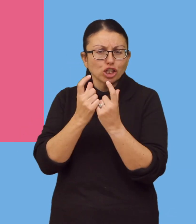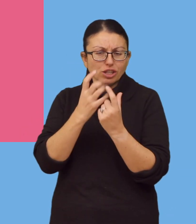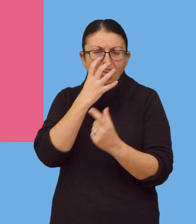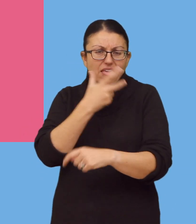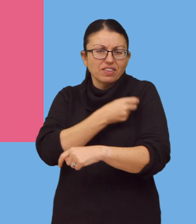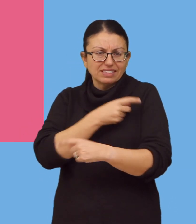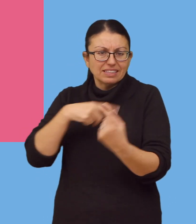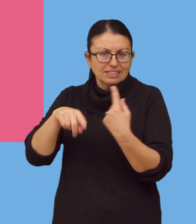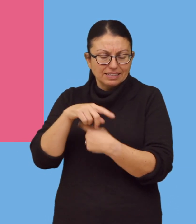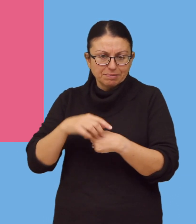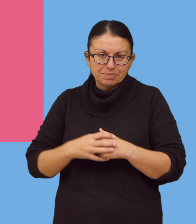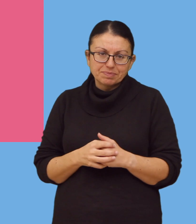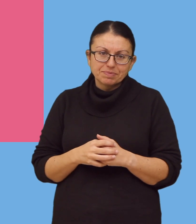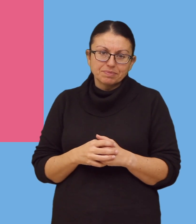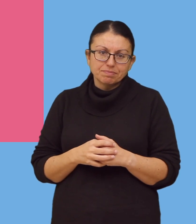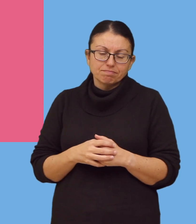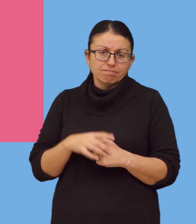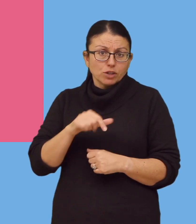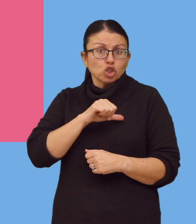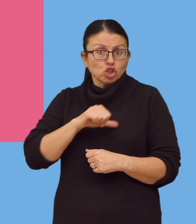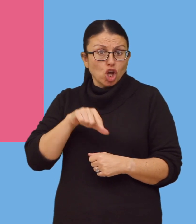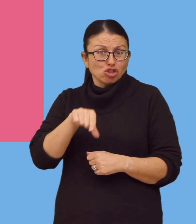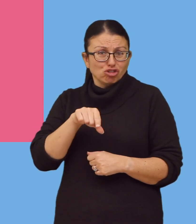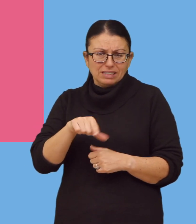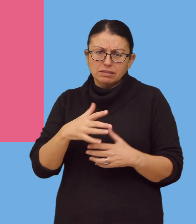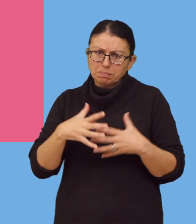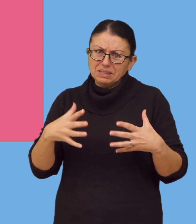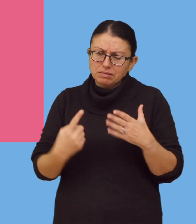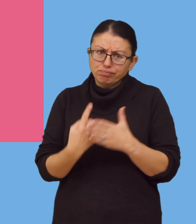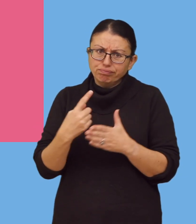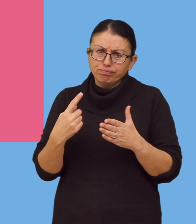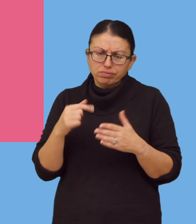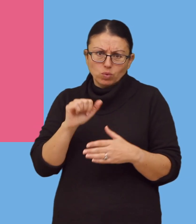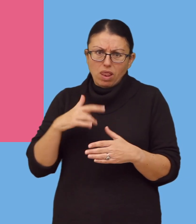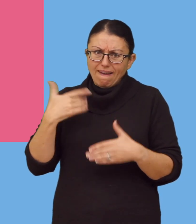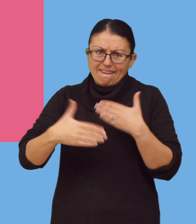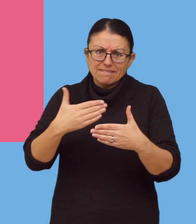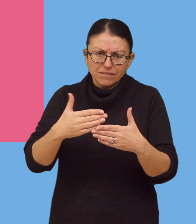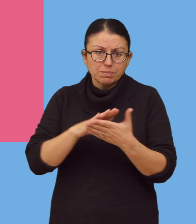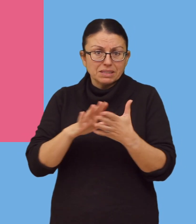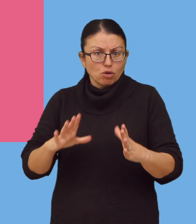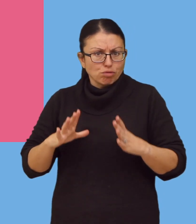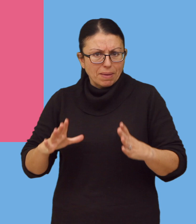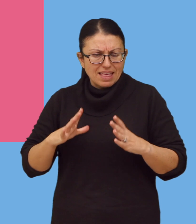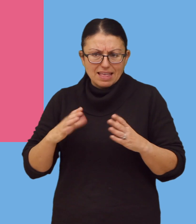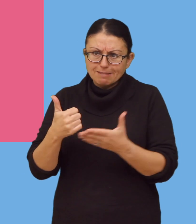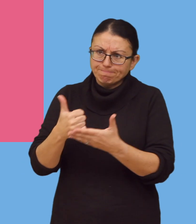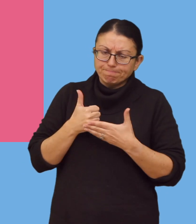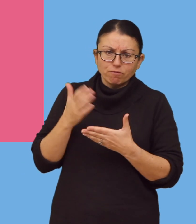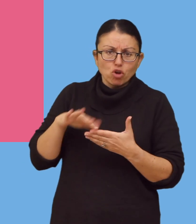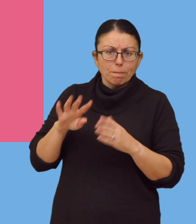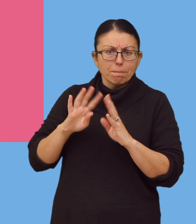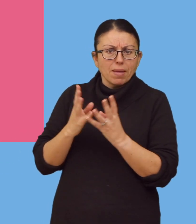of complications. Fitter patients who are able to improve their health and activity levels recover from surgery more